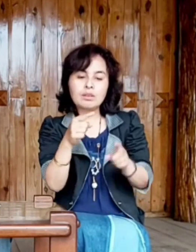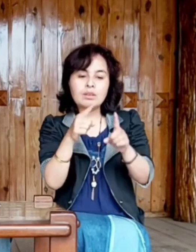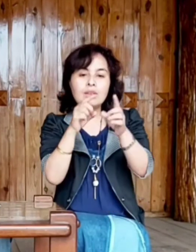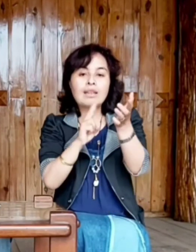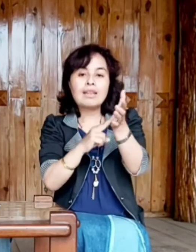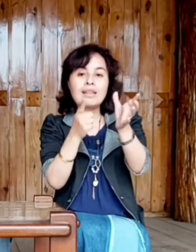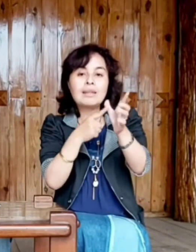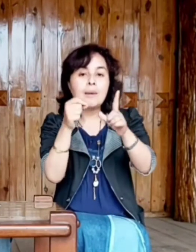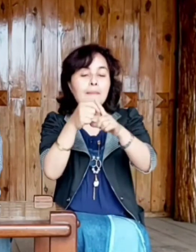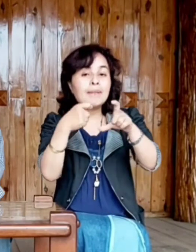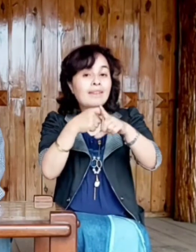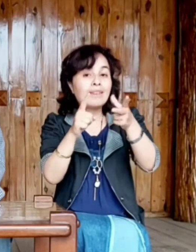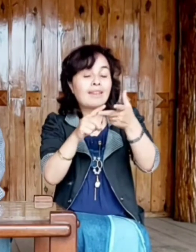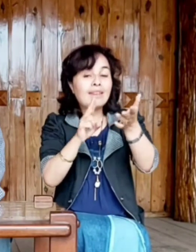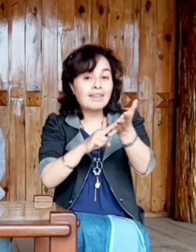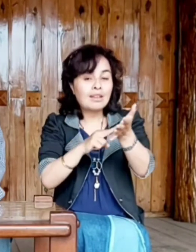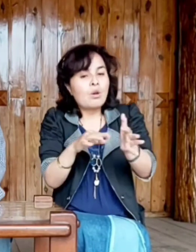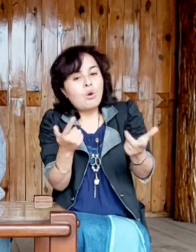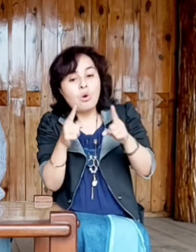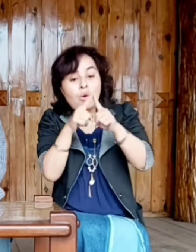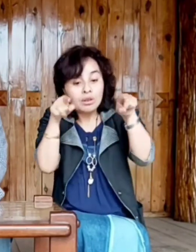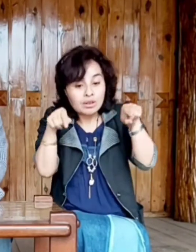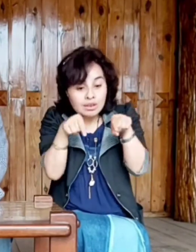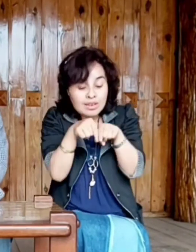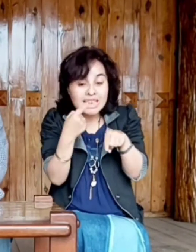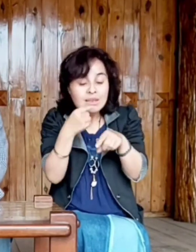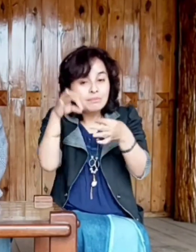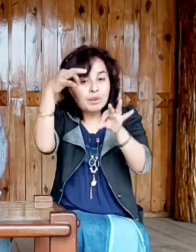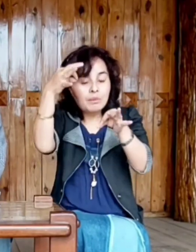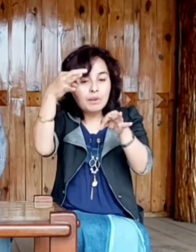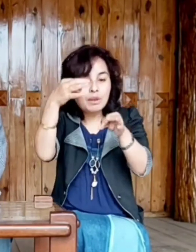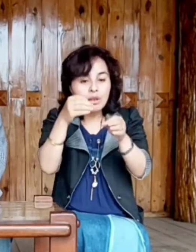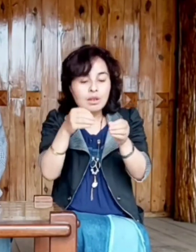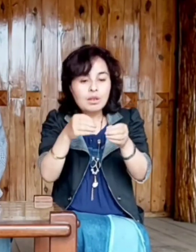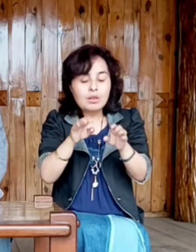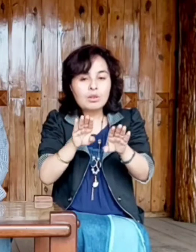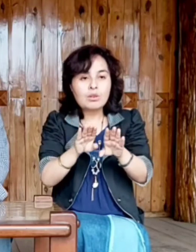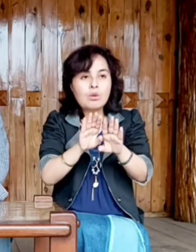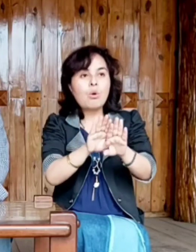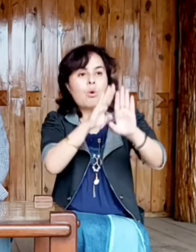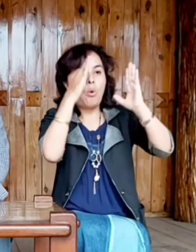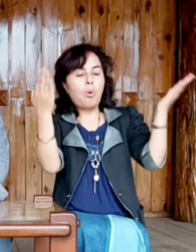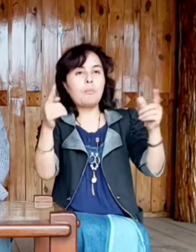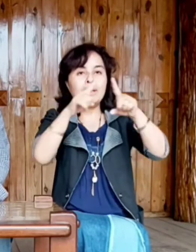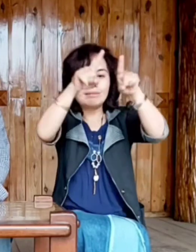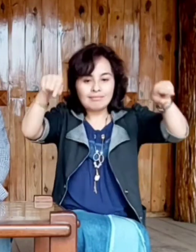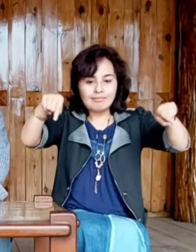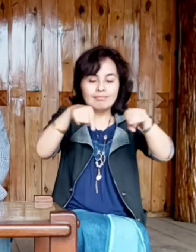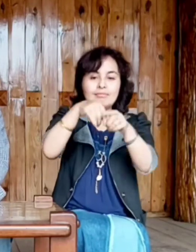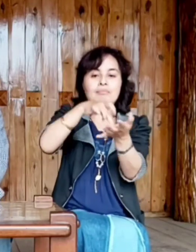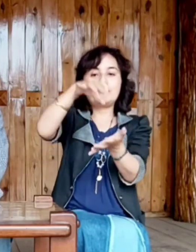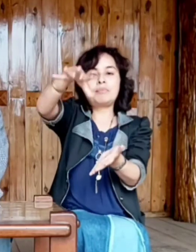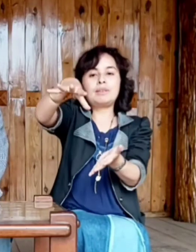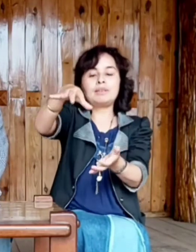napkins or tissue paper in open areas. Number